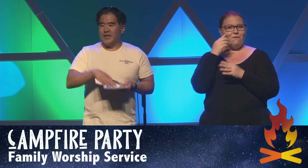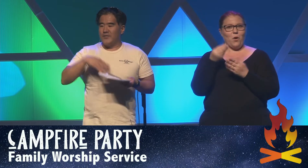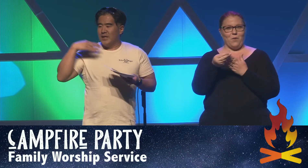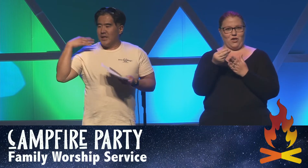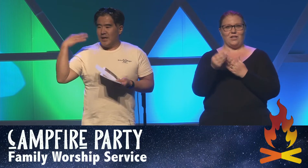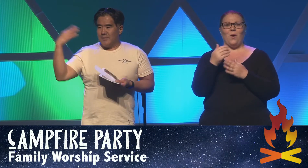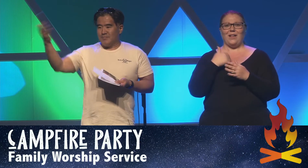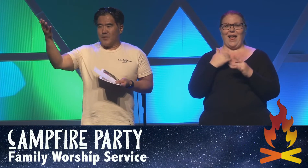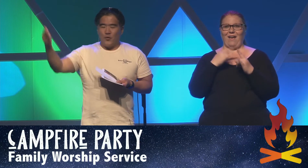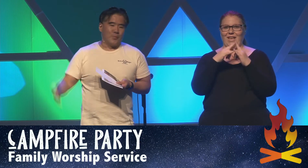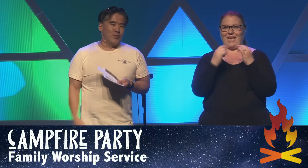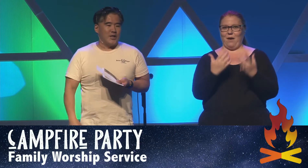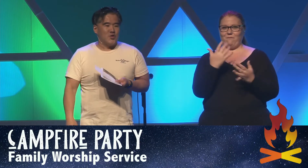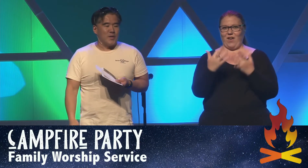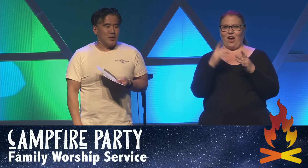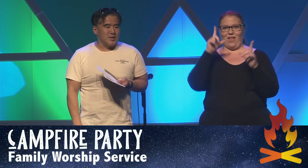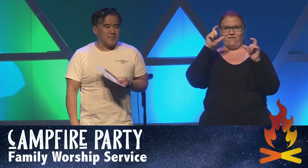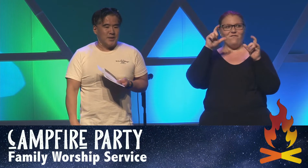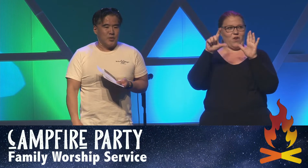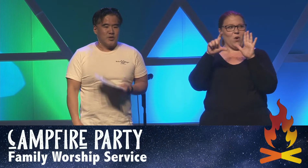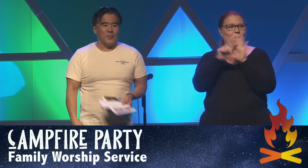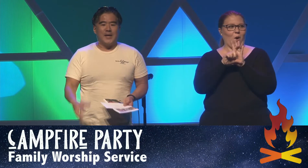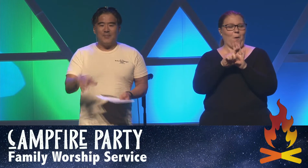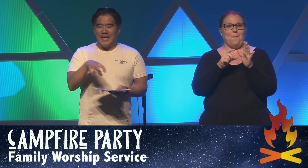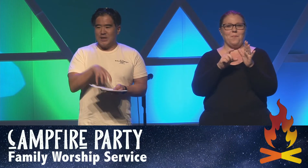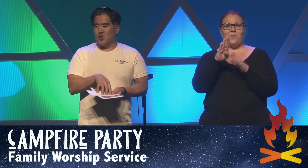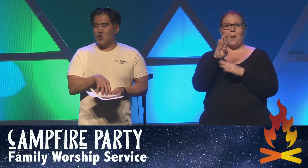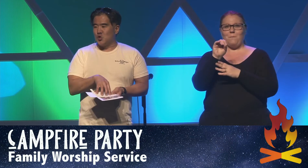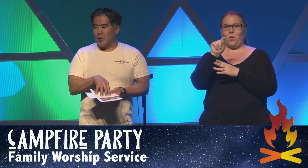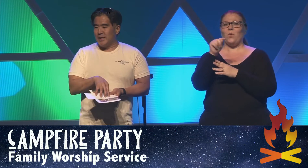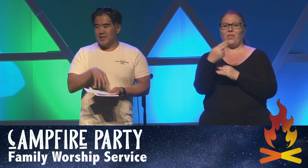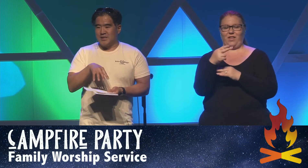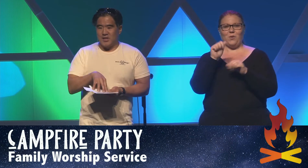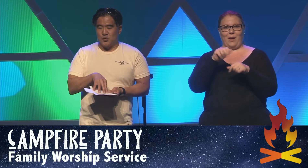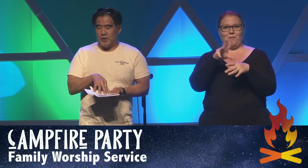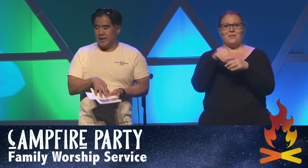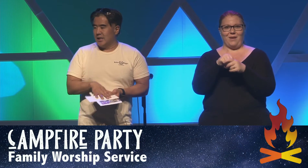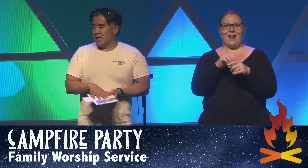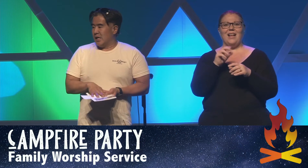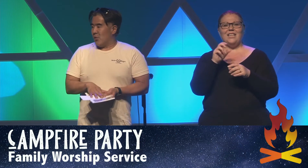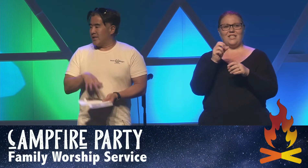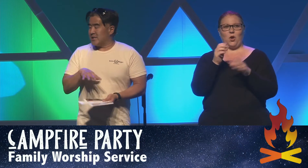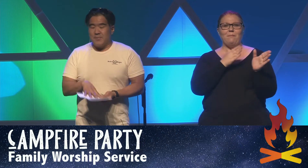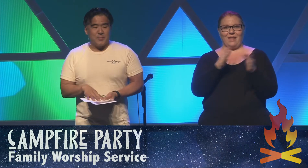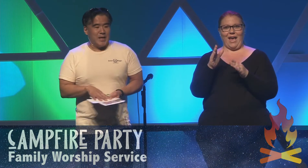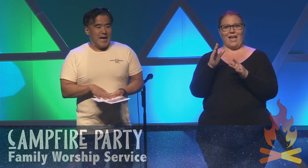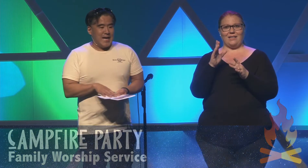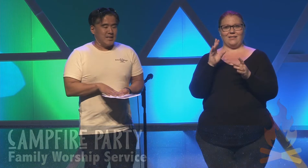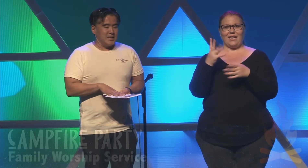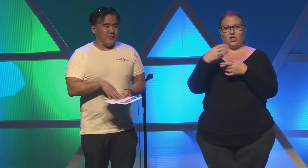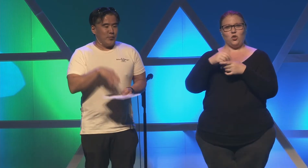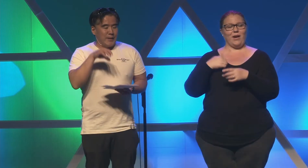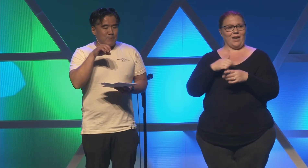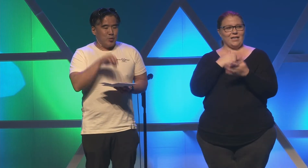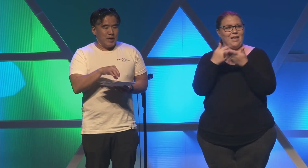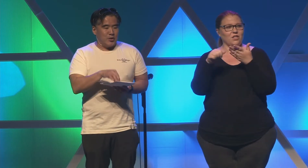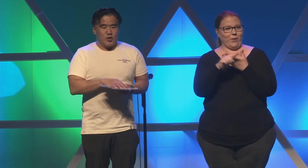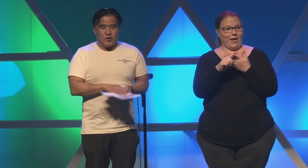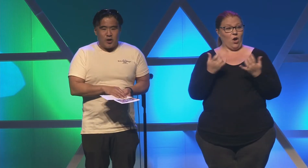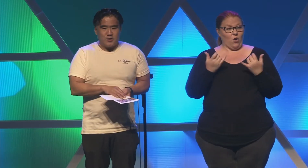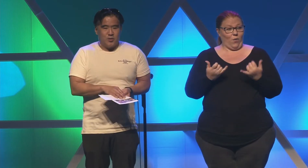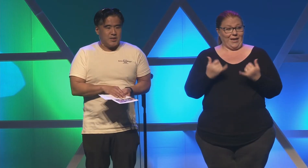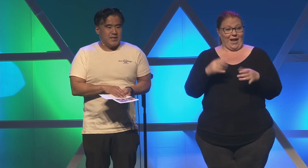kind of photo booth that you can participate in well. So make plans to join us next week. Well, at this time, I'm going to ask us if we can pull